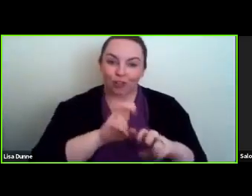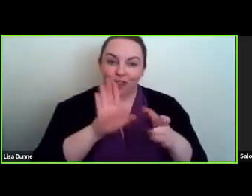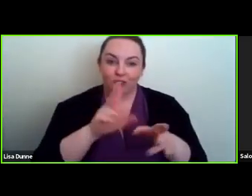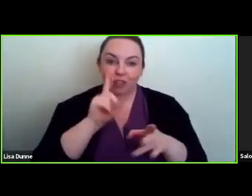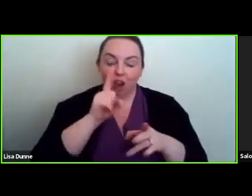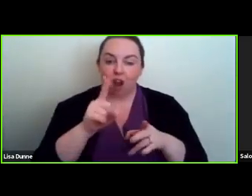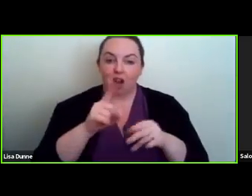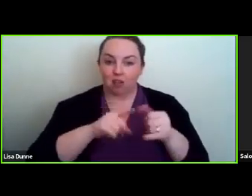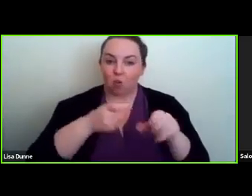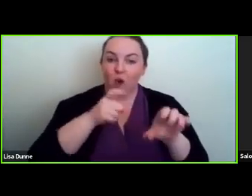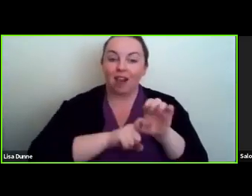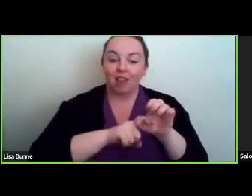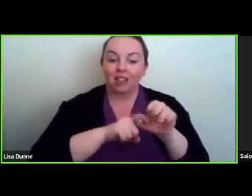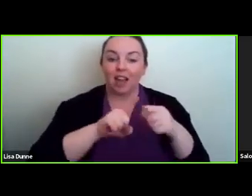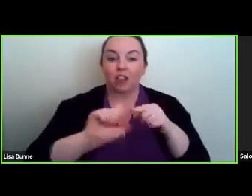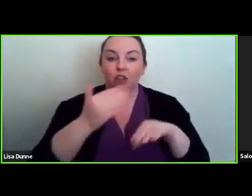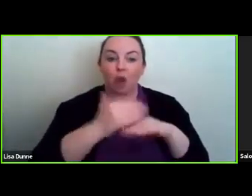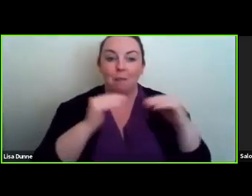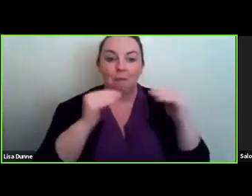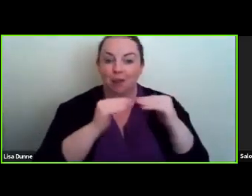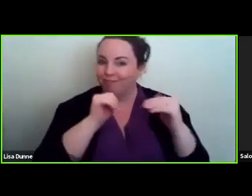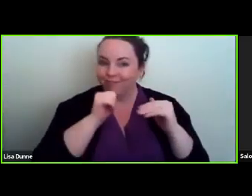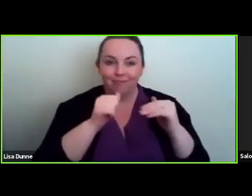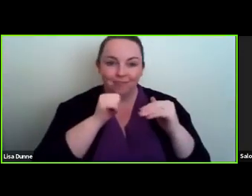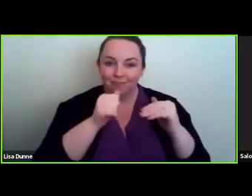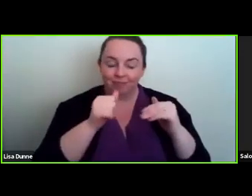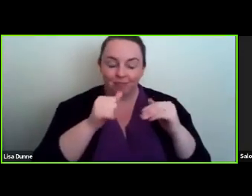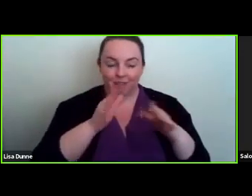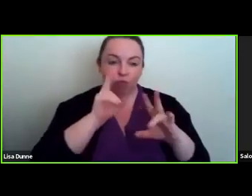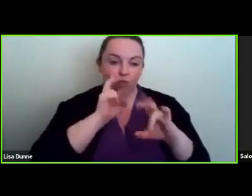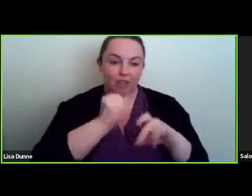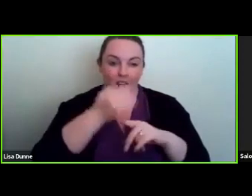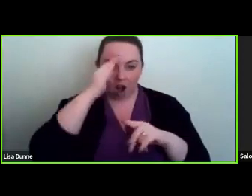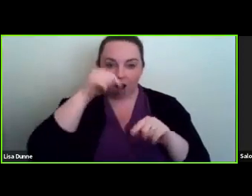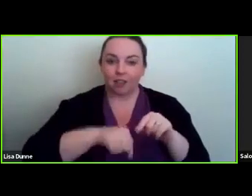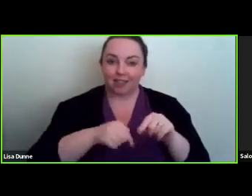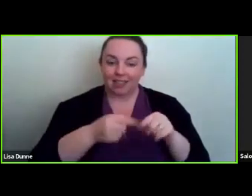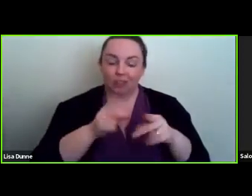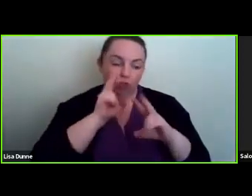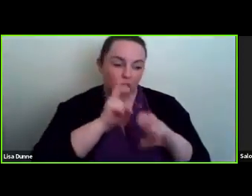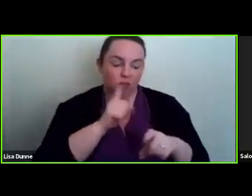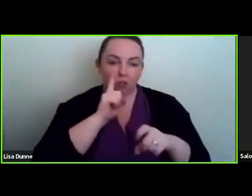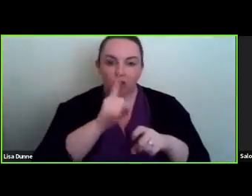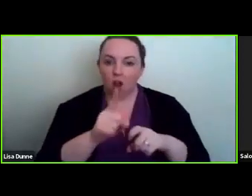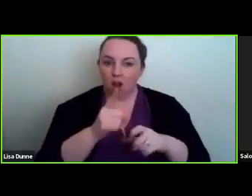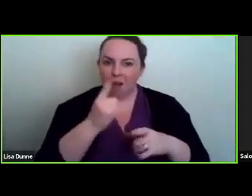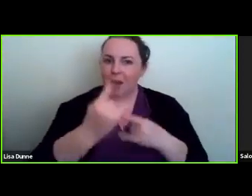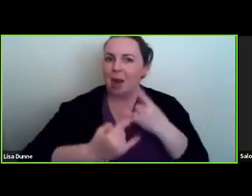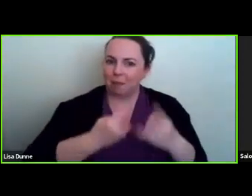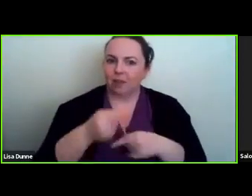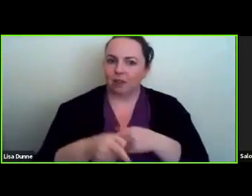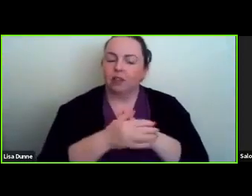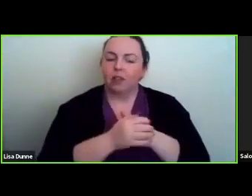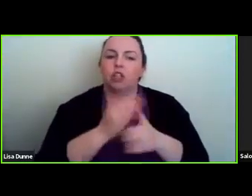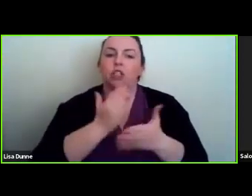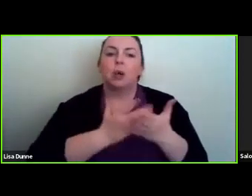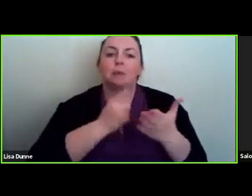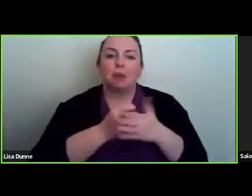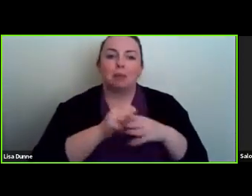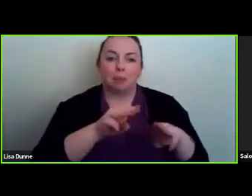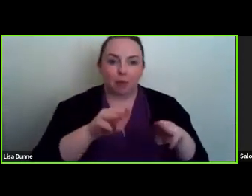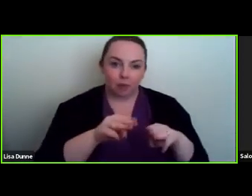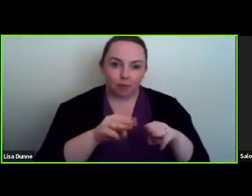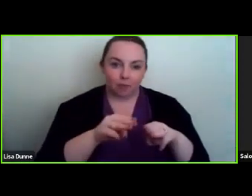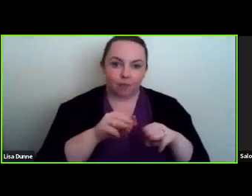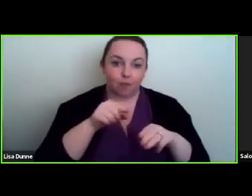by Economic Social Research Ireland and other organizations, including Irish Human Rights, that sometimes people do not